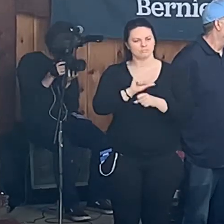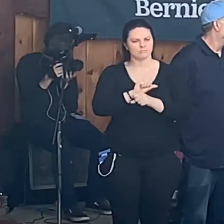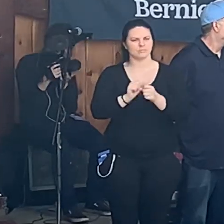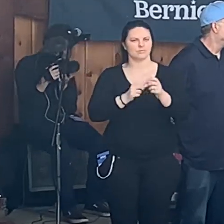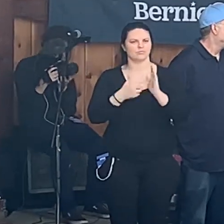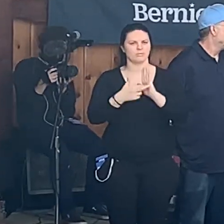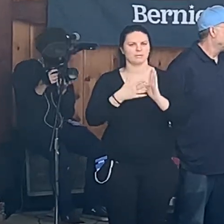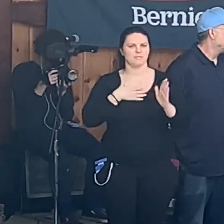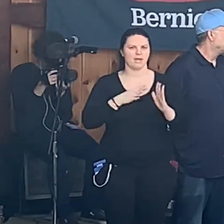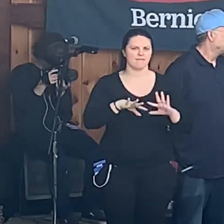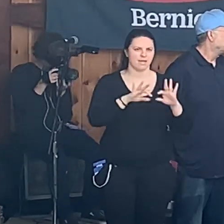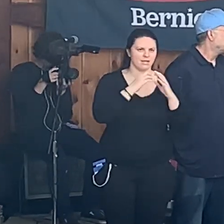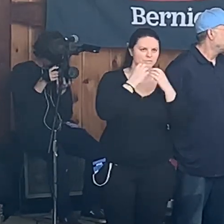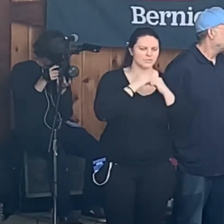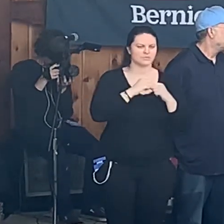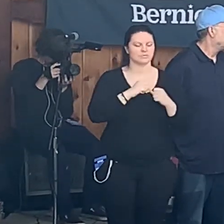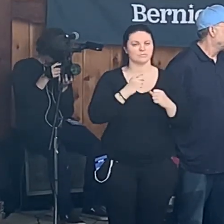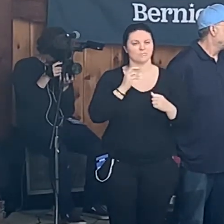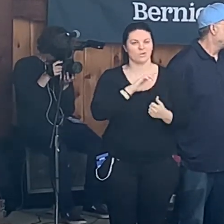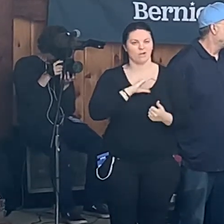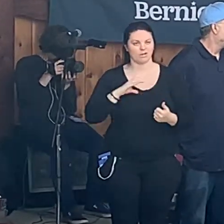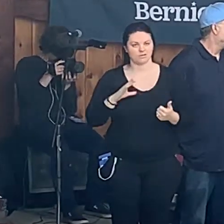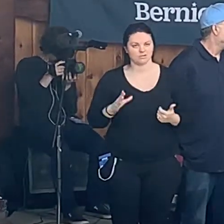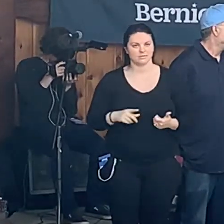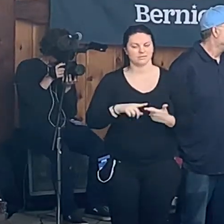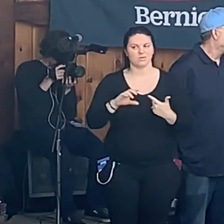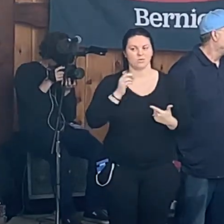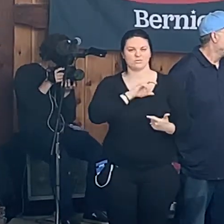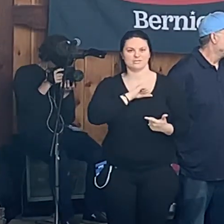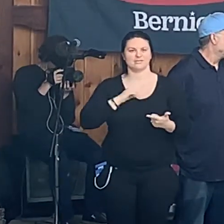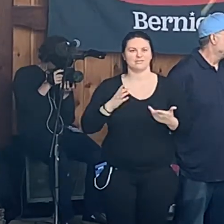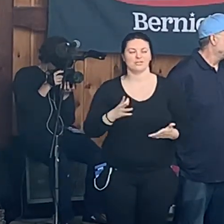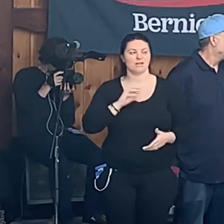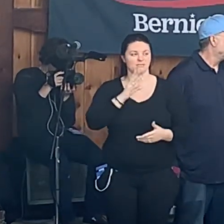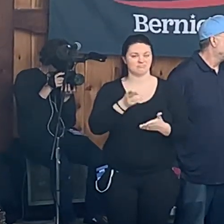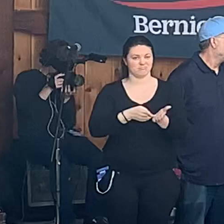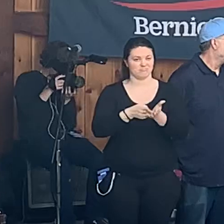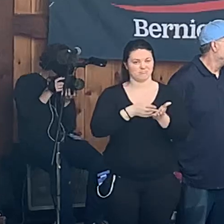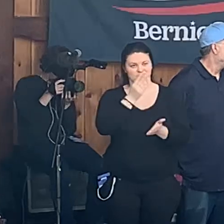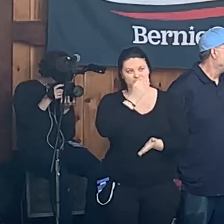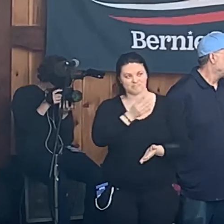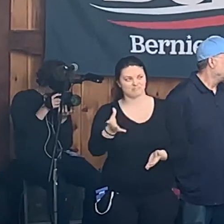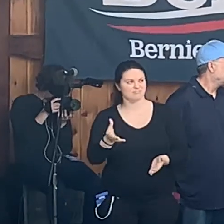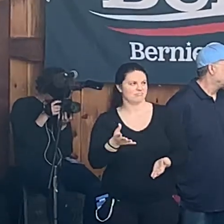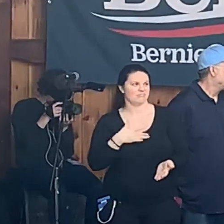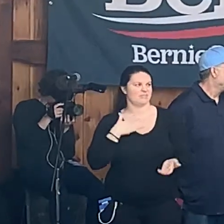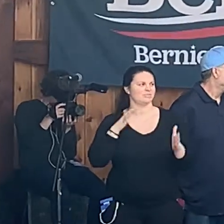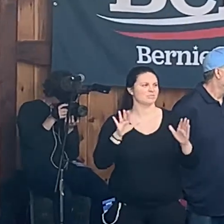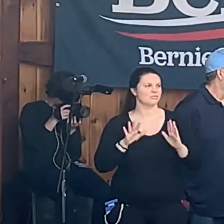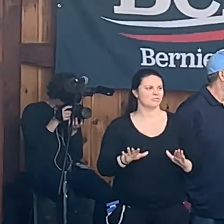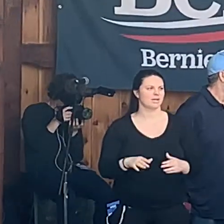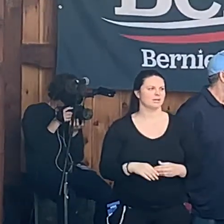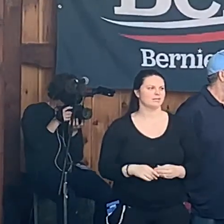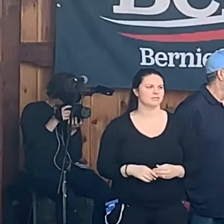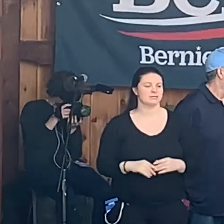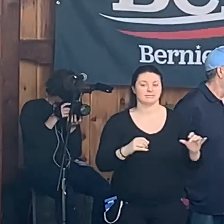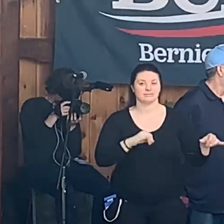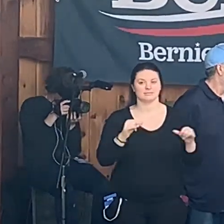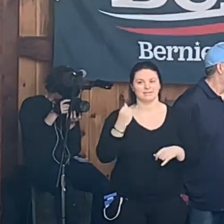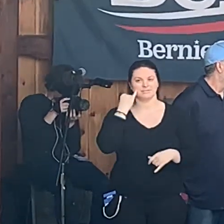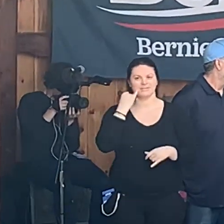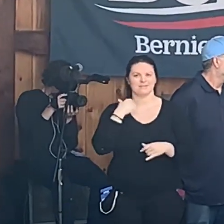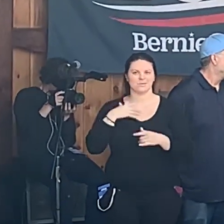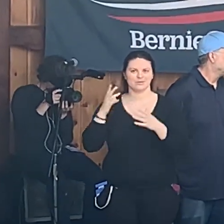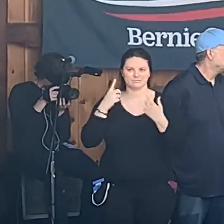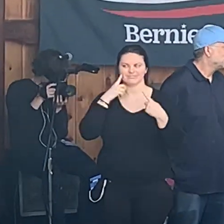congressman, or a senator. And I can tell you, it feels great, just as great as it's gonna be when we get this